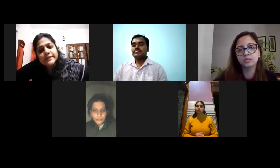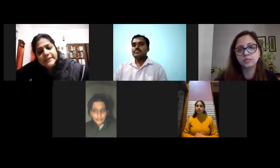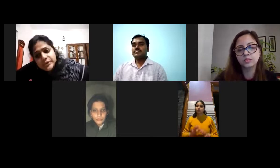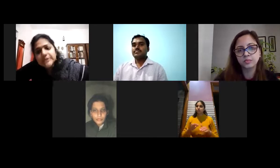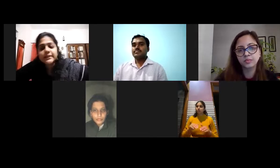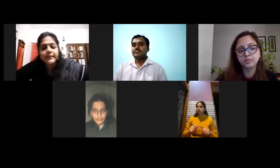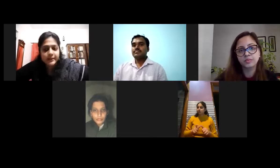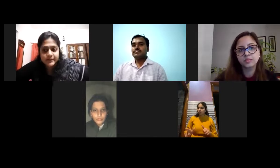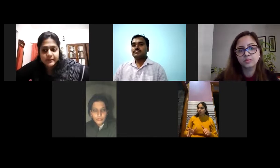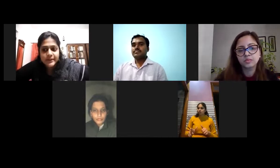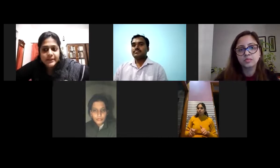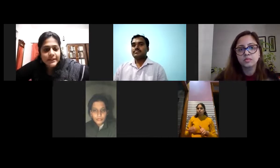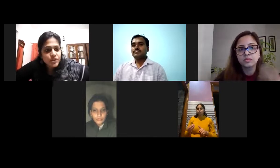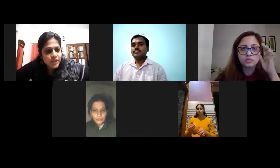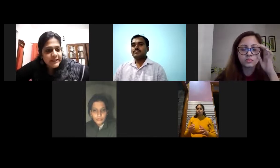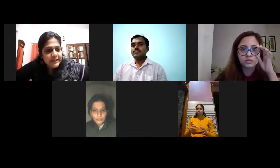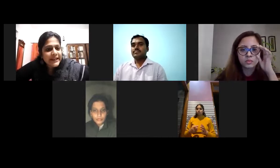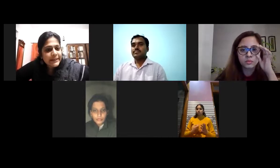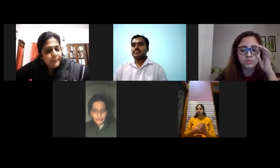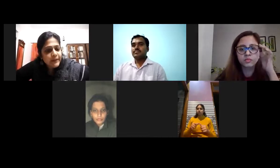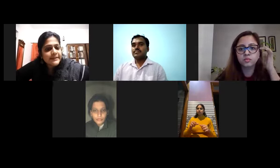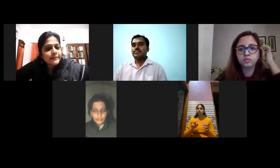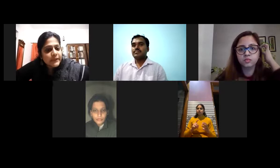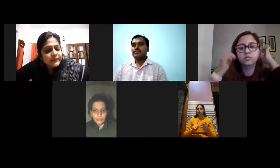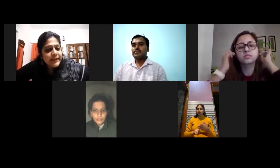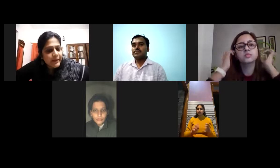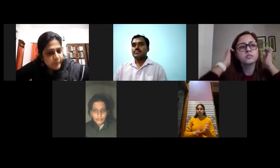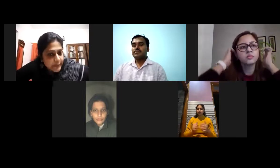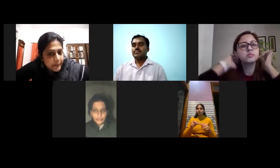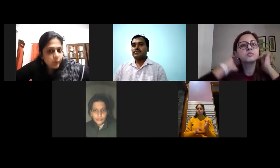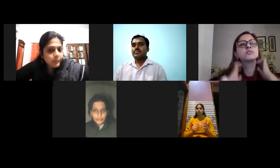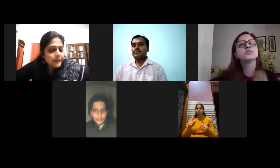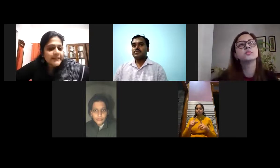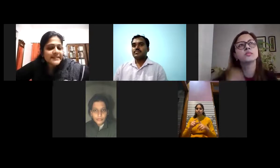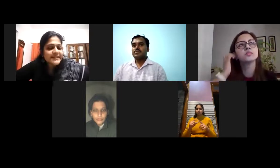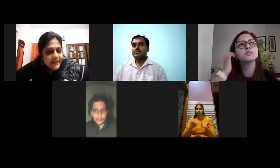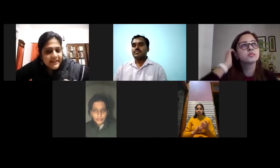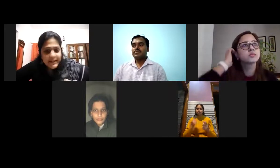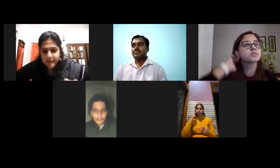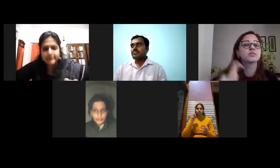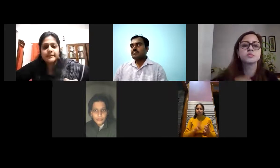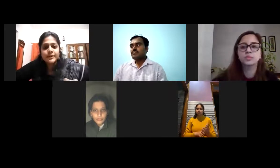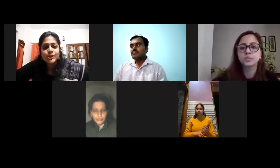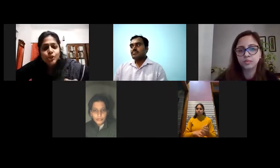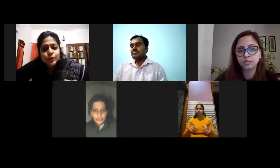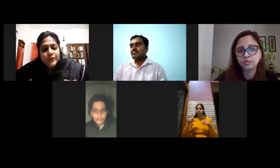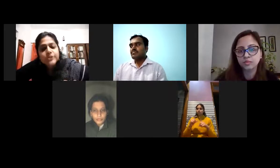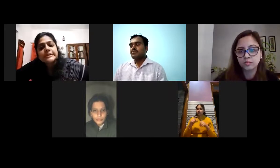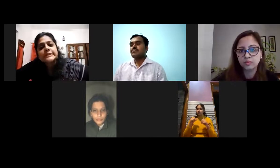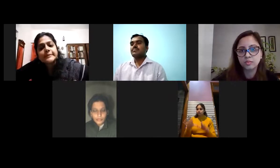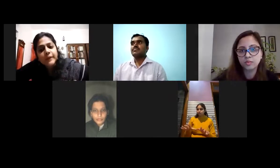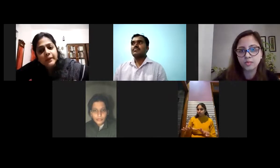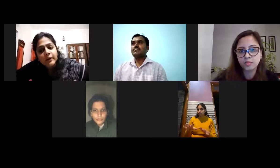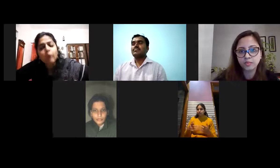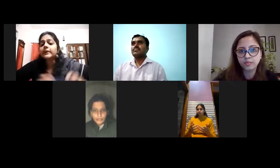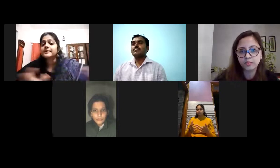some redemption in the narrative? Does Jane in any part see Bertha with empathy or merely as a threat and other? Do you think Jane